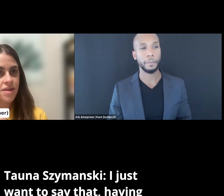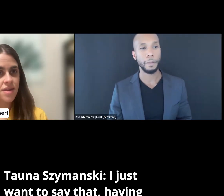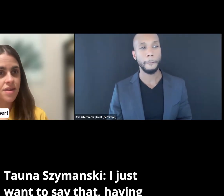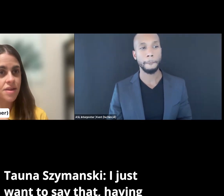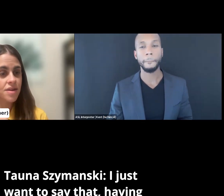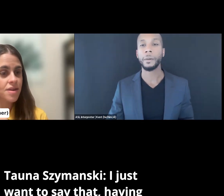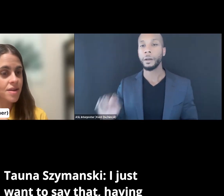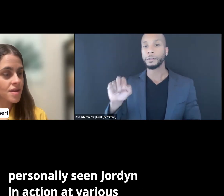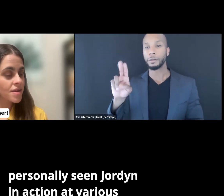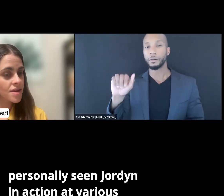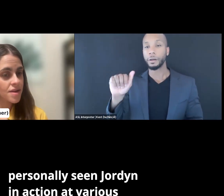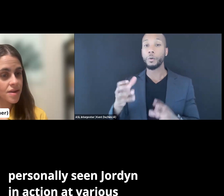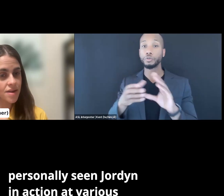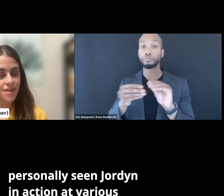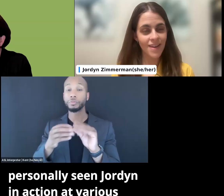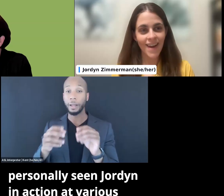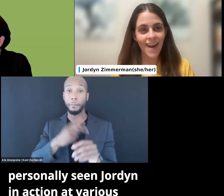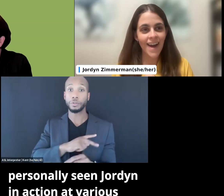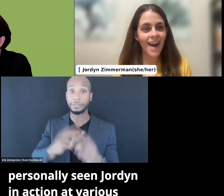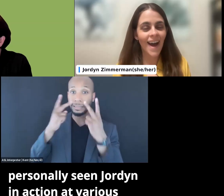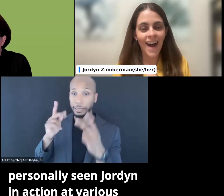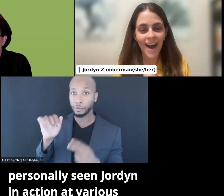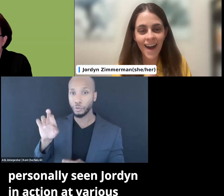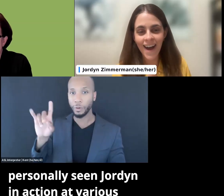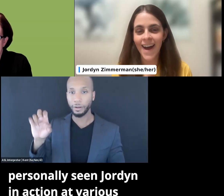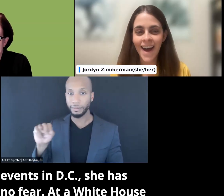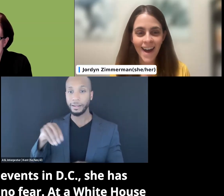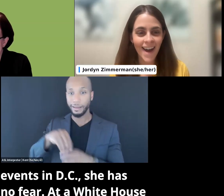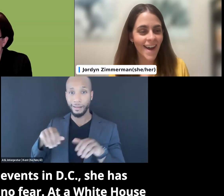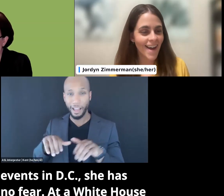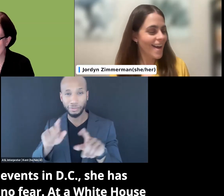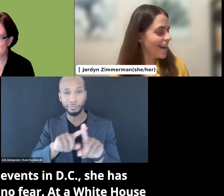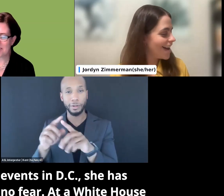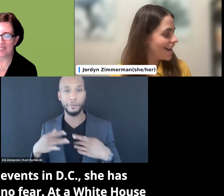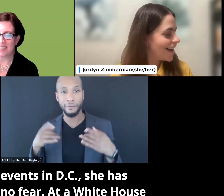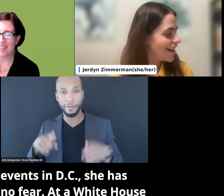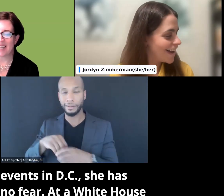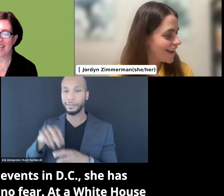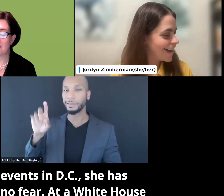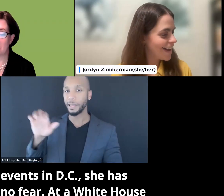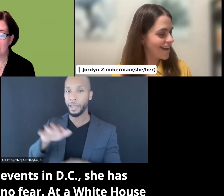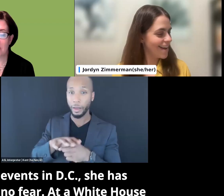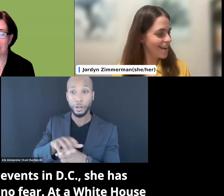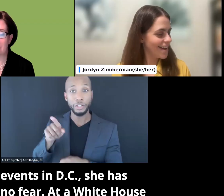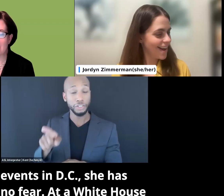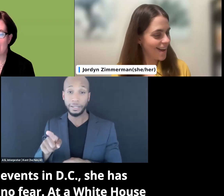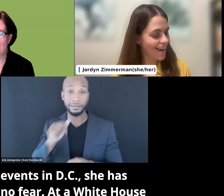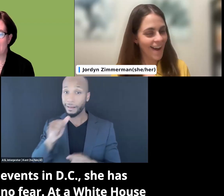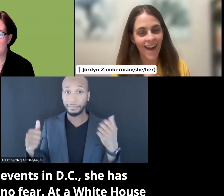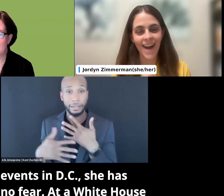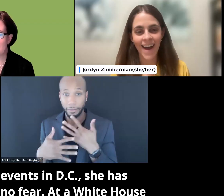Just want to say that having personally seen Jordyn in action at various events in DC, she has no